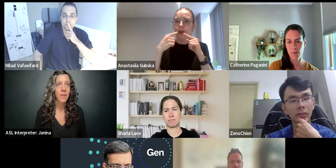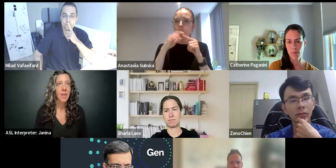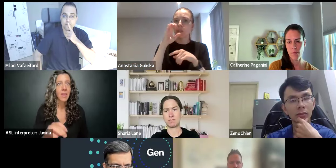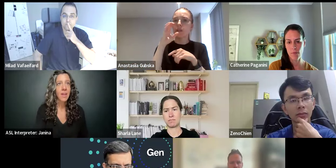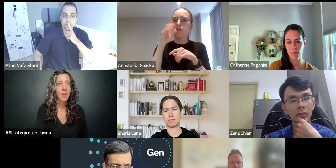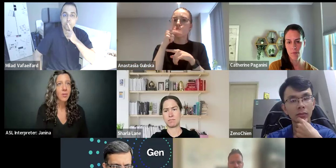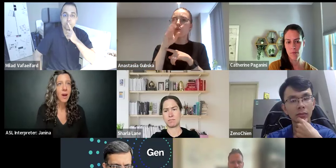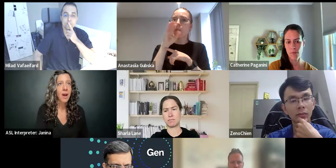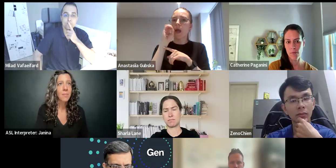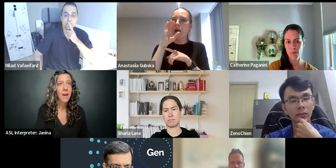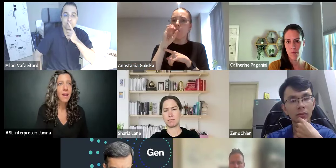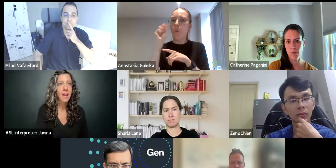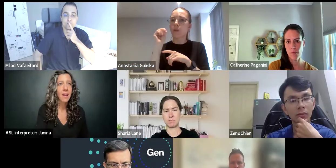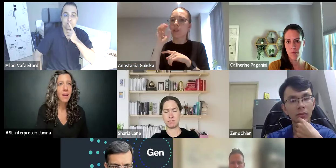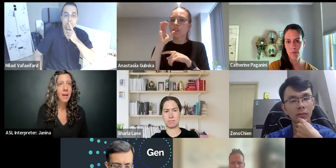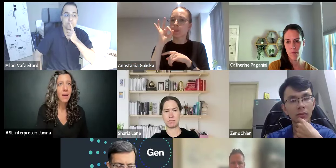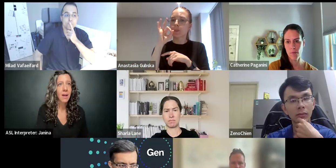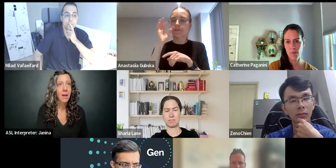successful. Thank you.